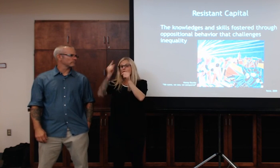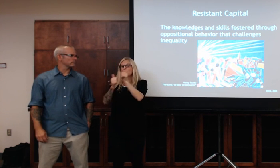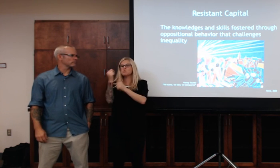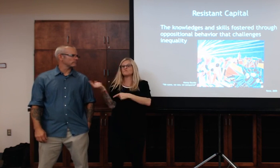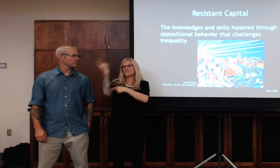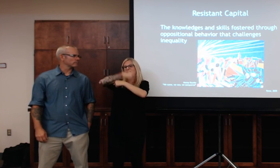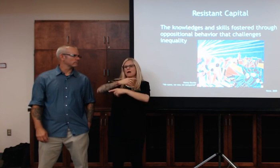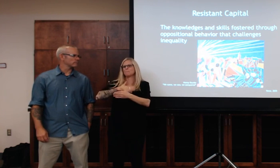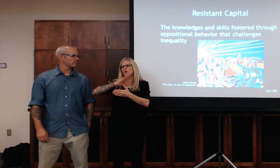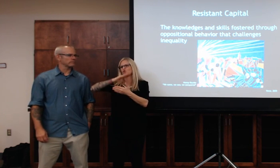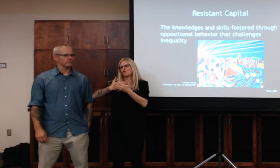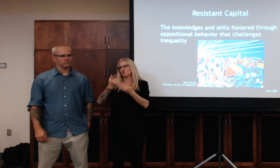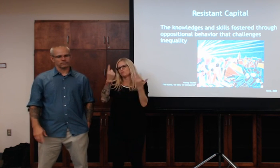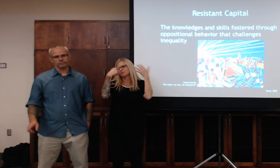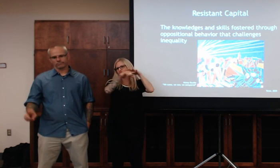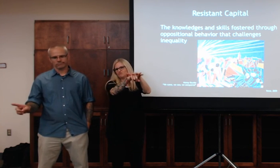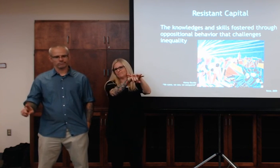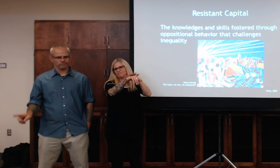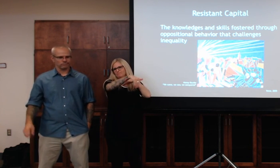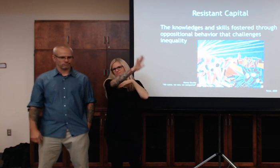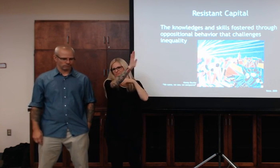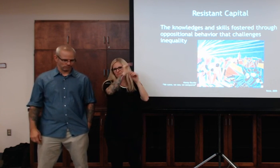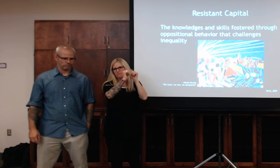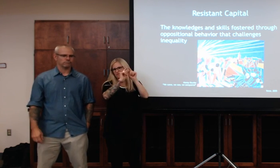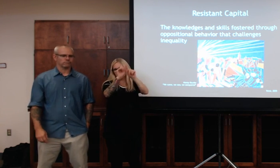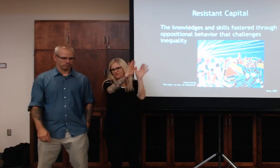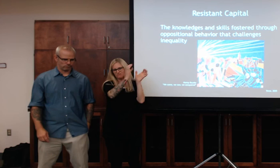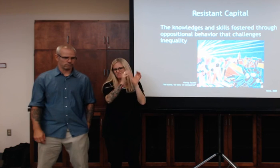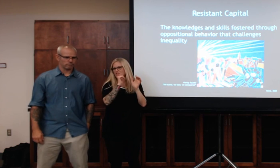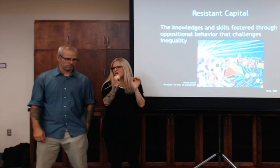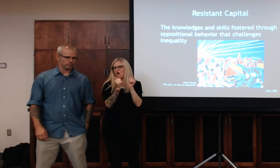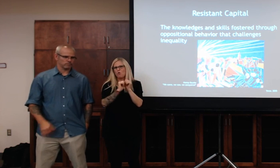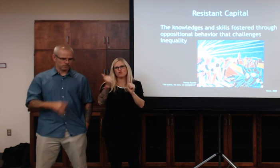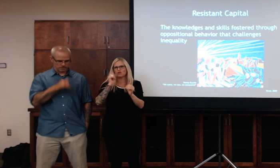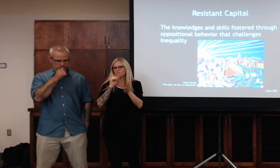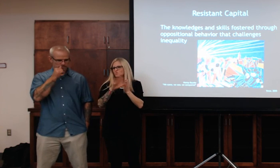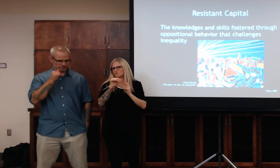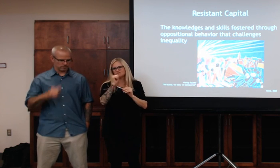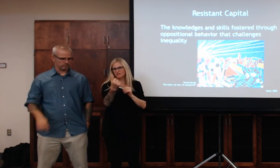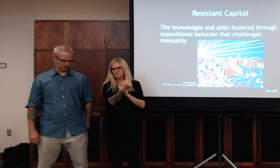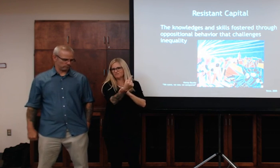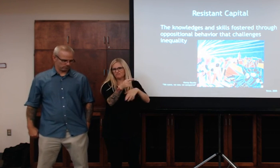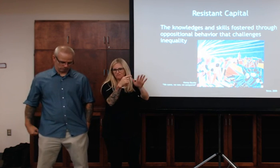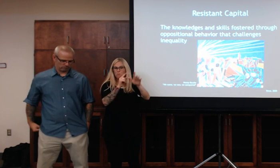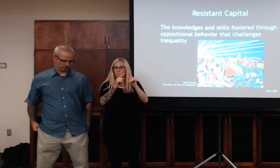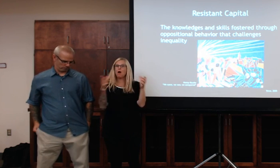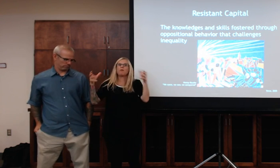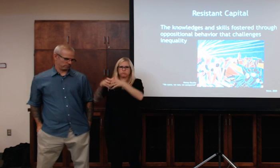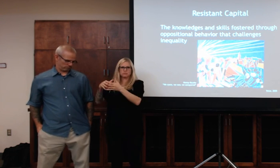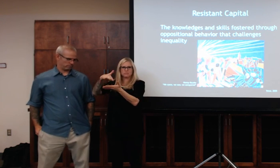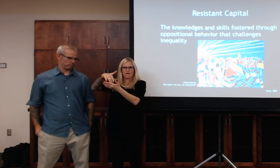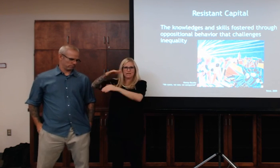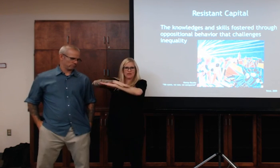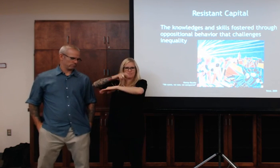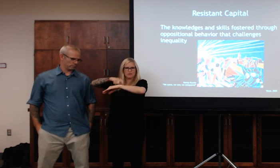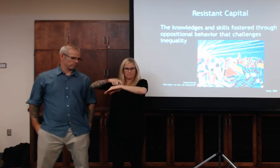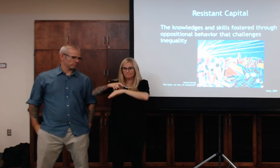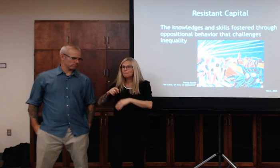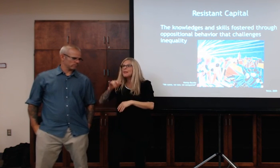For most of the day, my daughter is mainstreaming regular ed classes. On her own. With other deaf children. Mm-hmm. But for study table time, she's with the